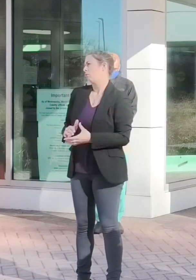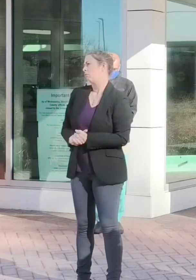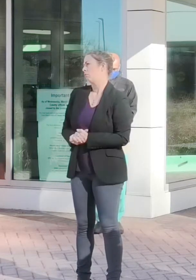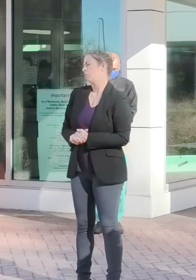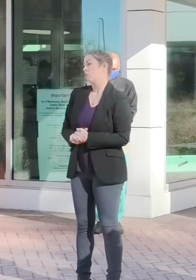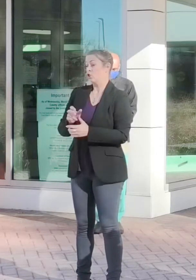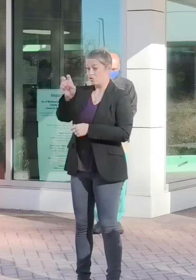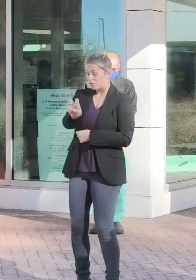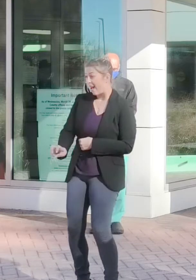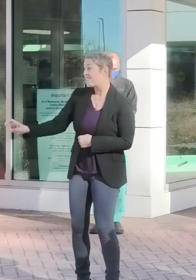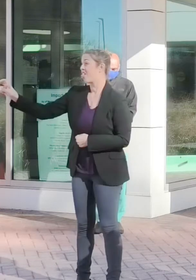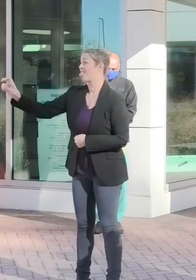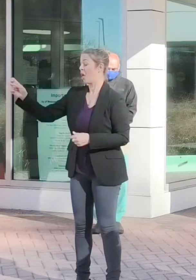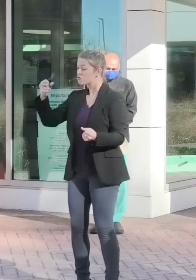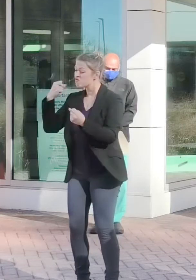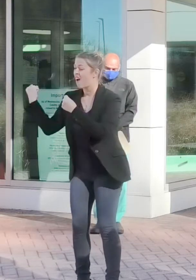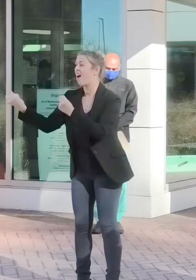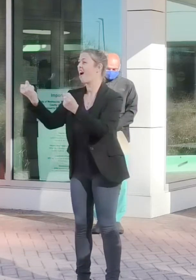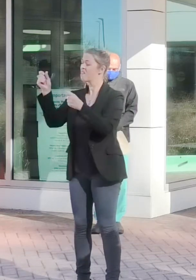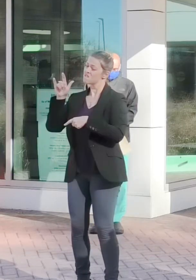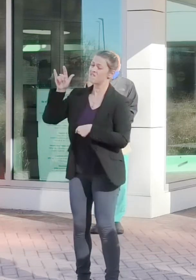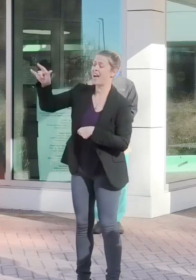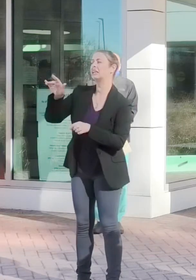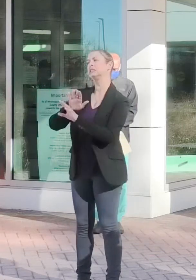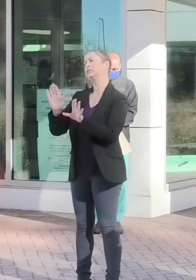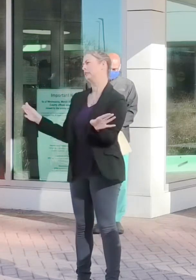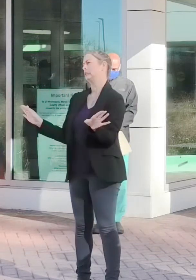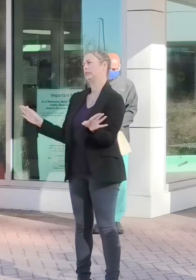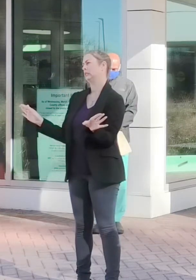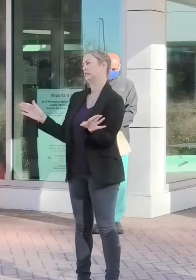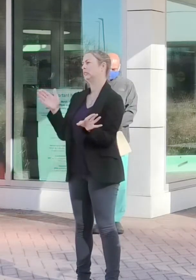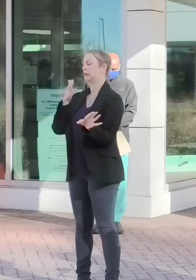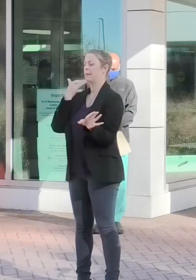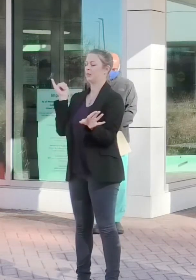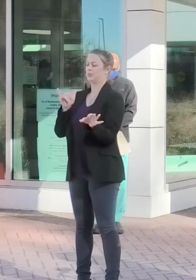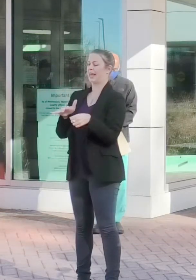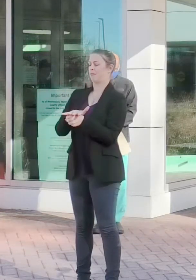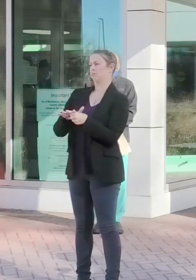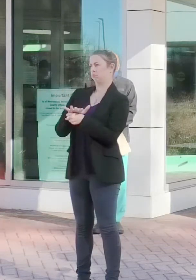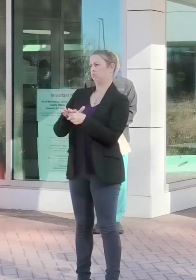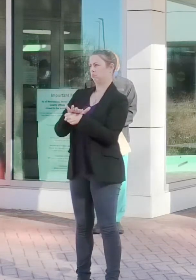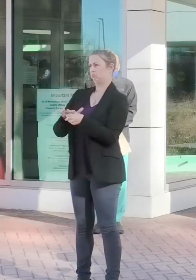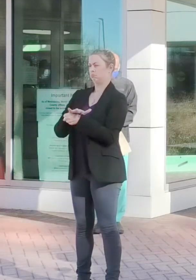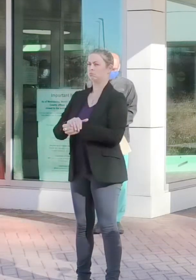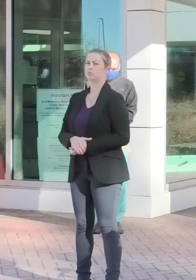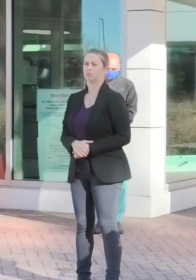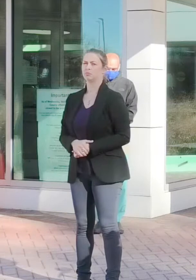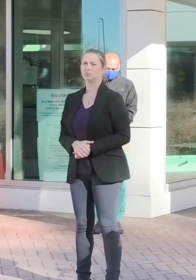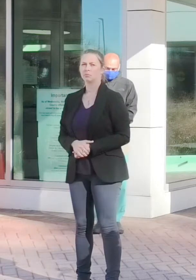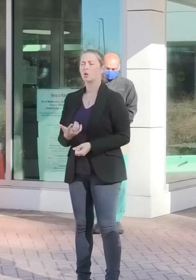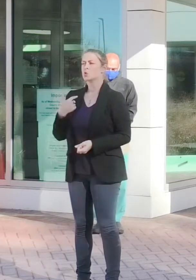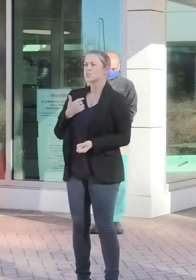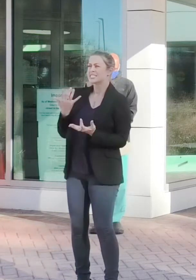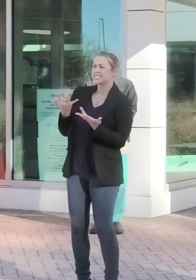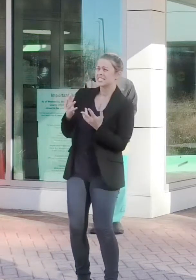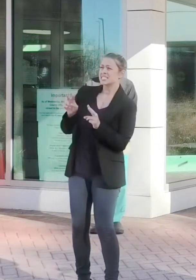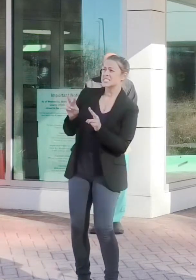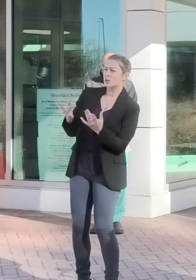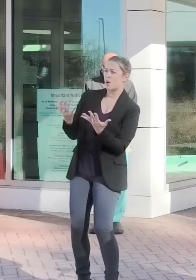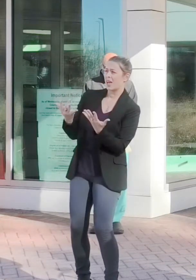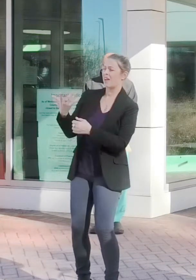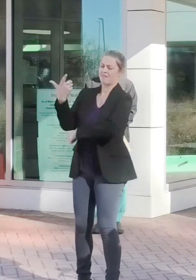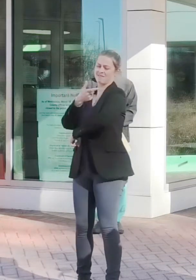travel to attend holiday gatherings. While we wait for a vaccine, we must work together to protect each other